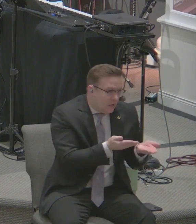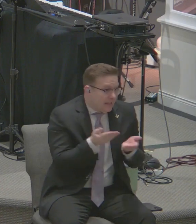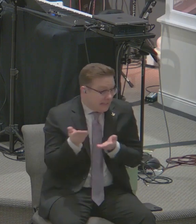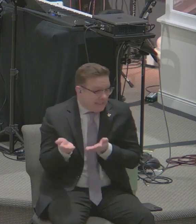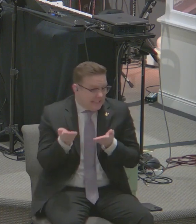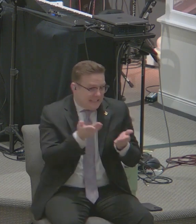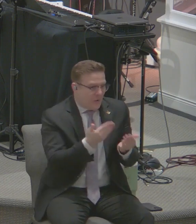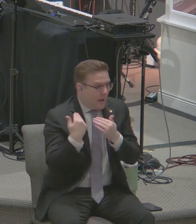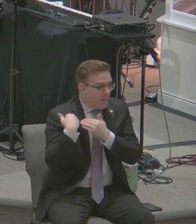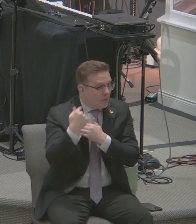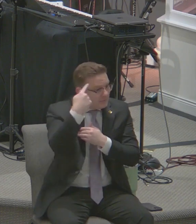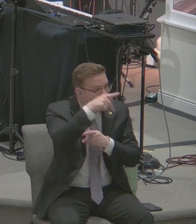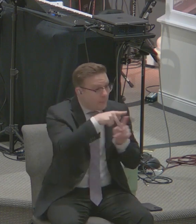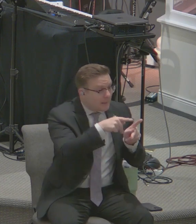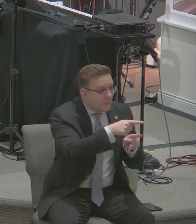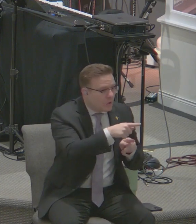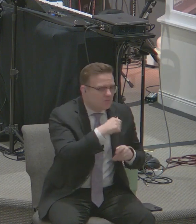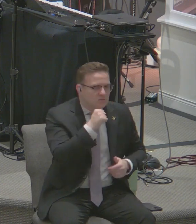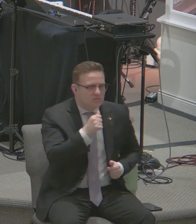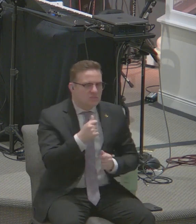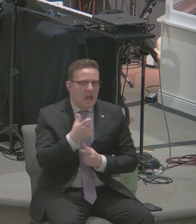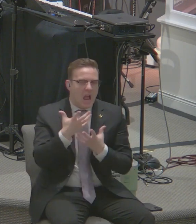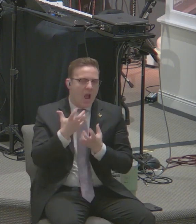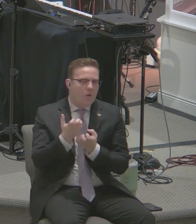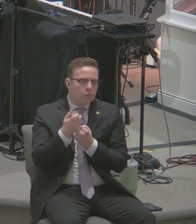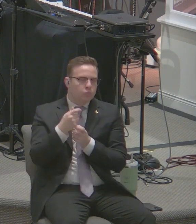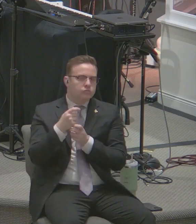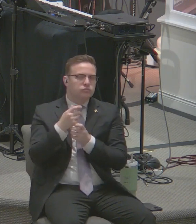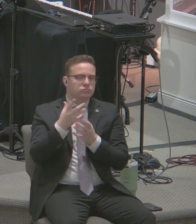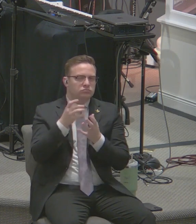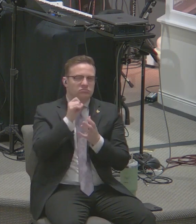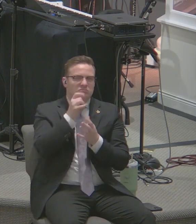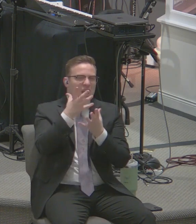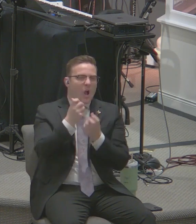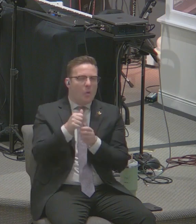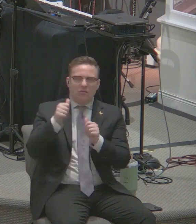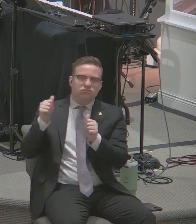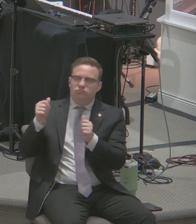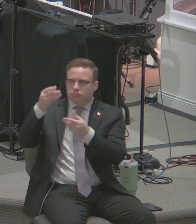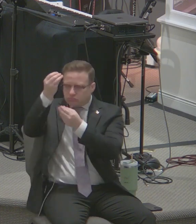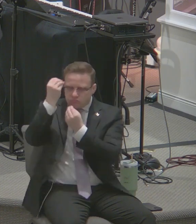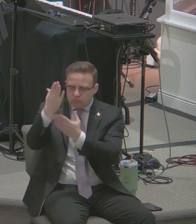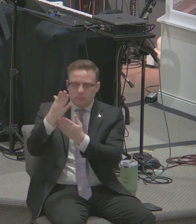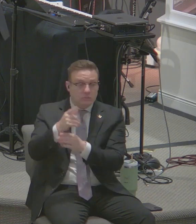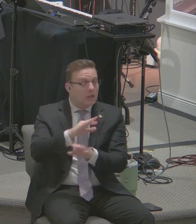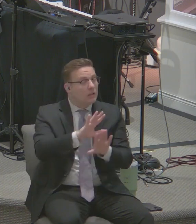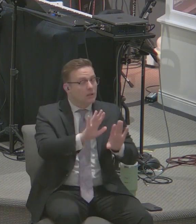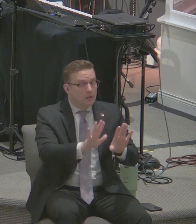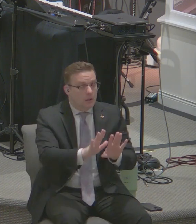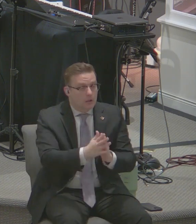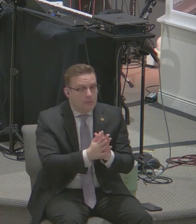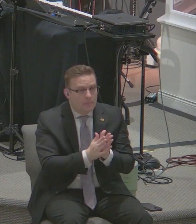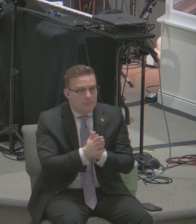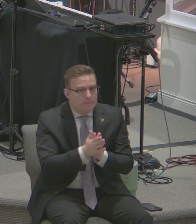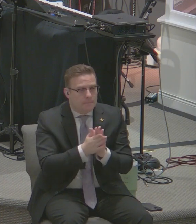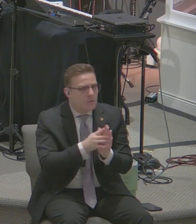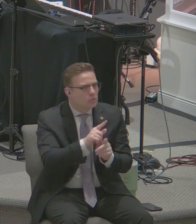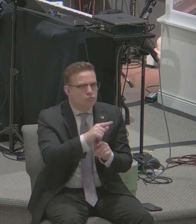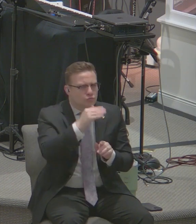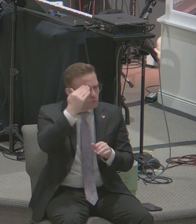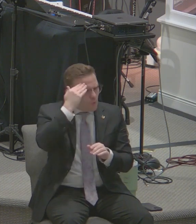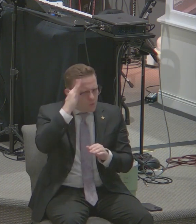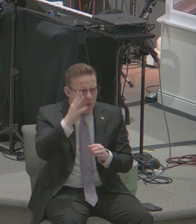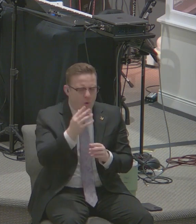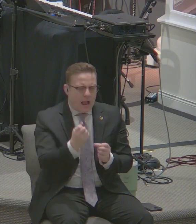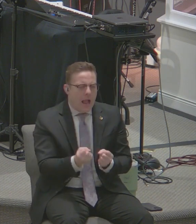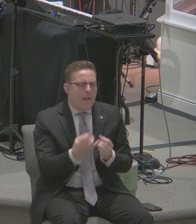in their lives. And I'm going to tell you something right now in the Holy Ghost. There's no telling what kind of wolves have been stayed away from